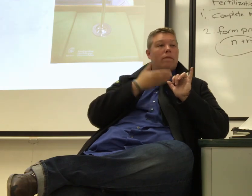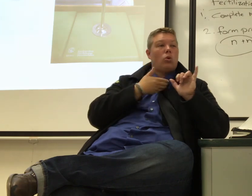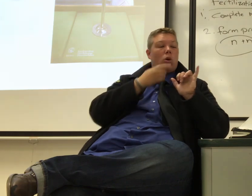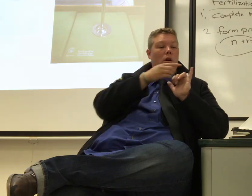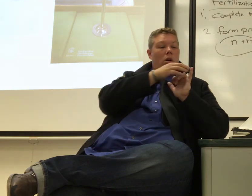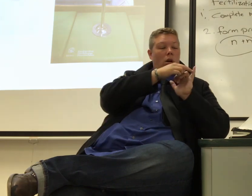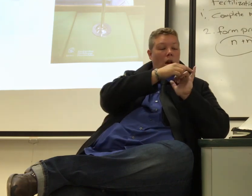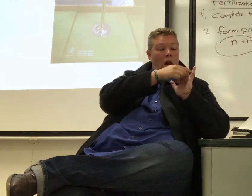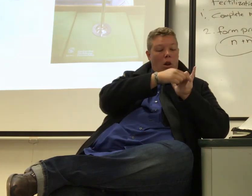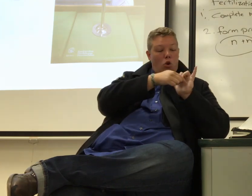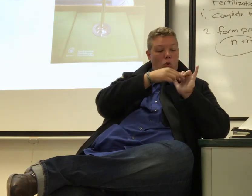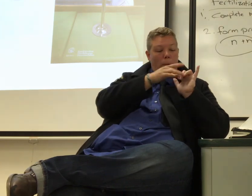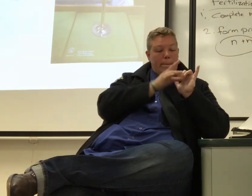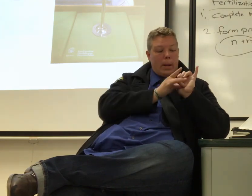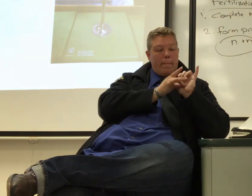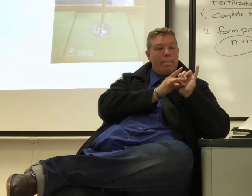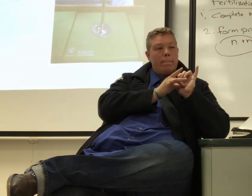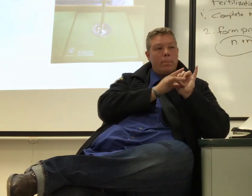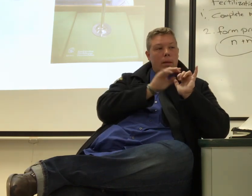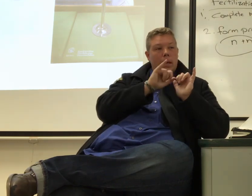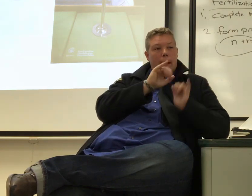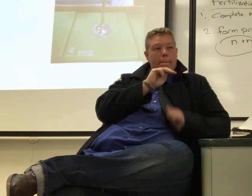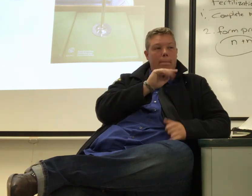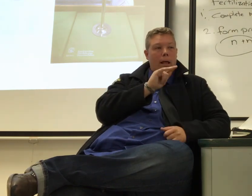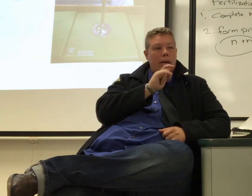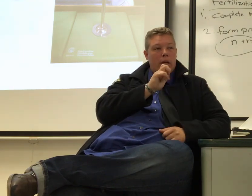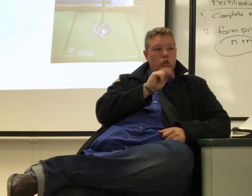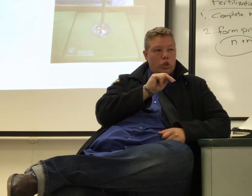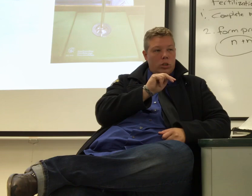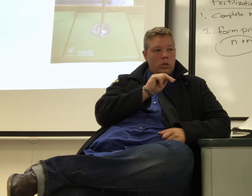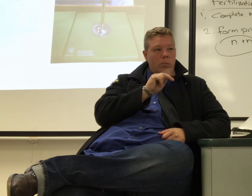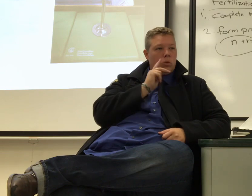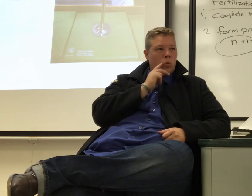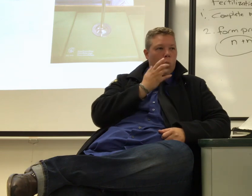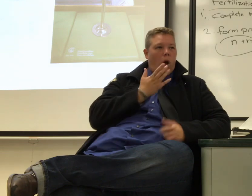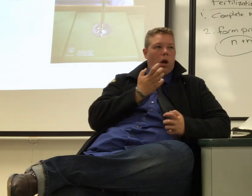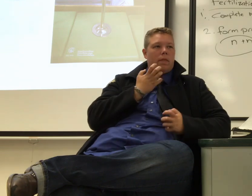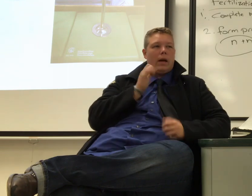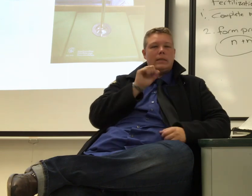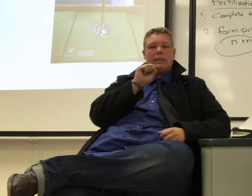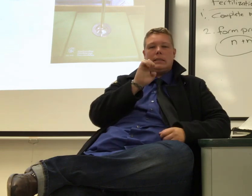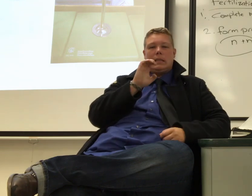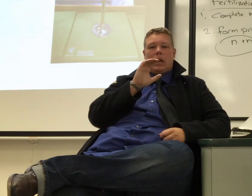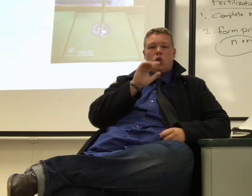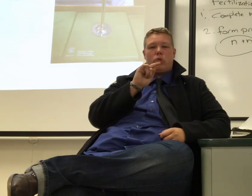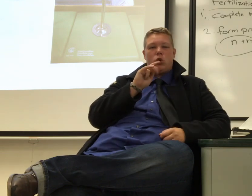implantation, because you want to allow time for the secretory phase to be in full swing, okay?